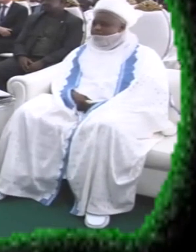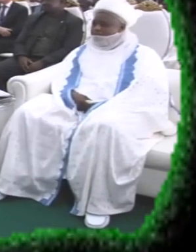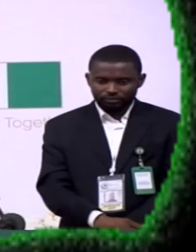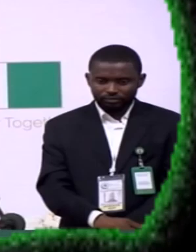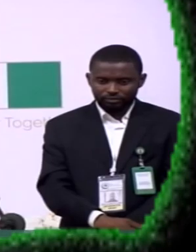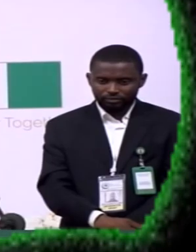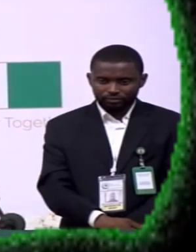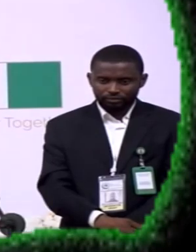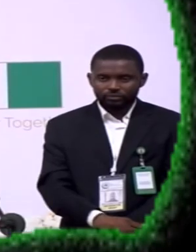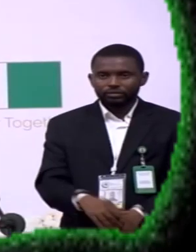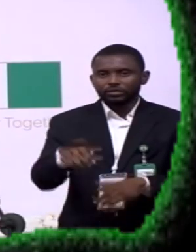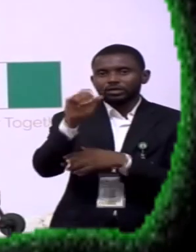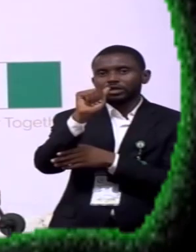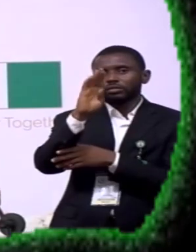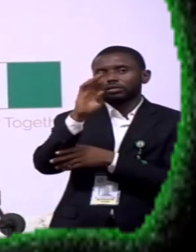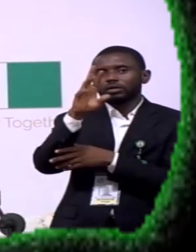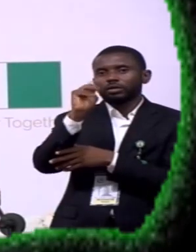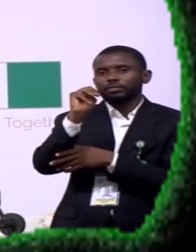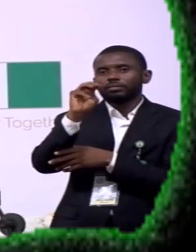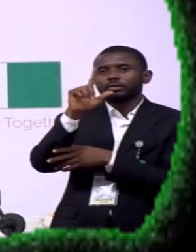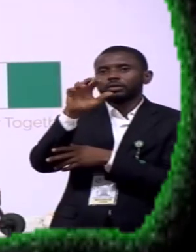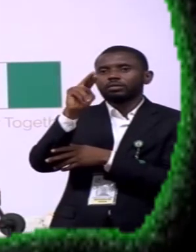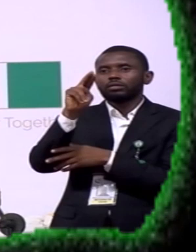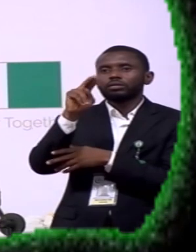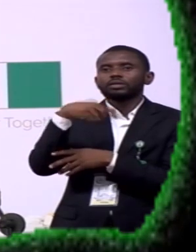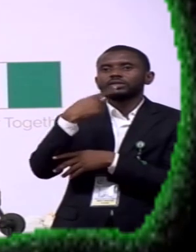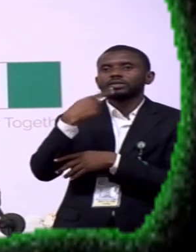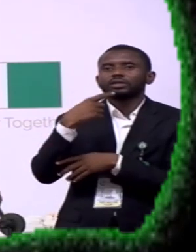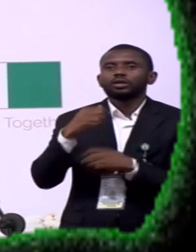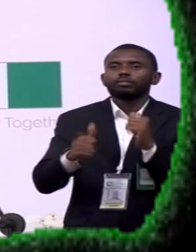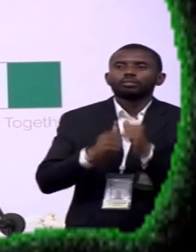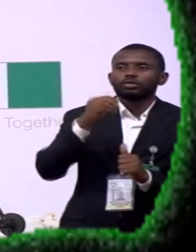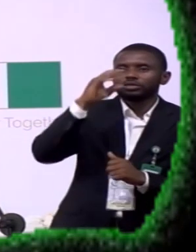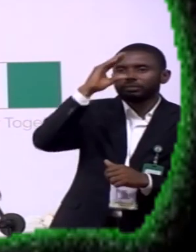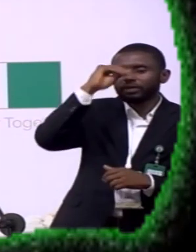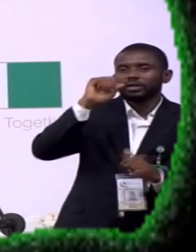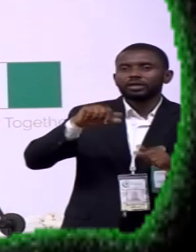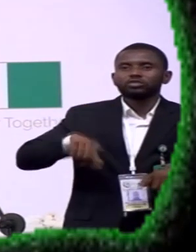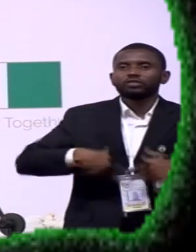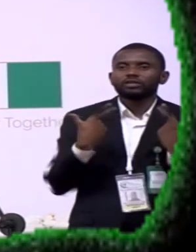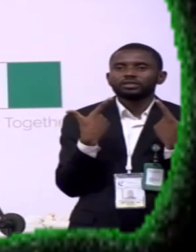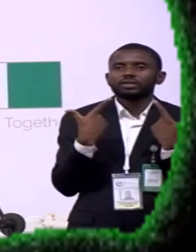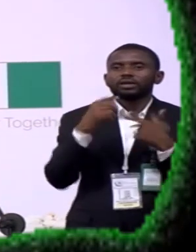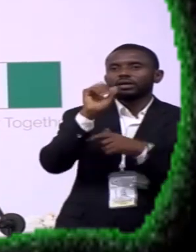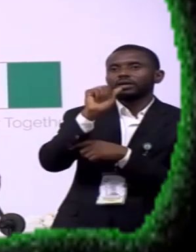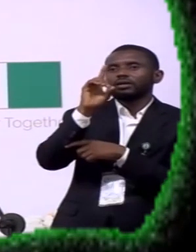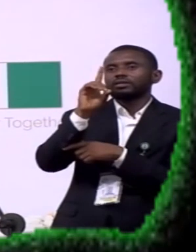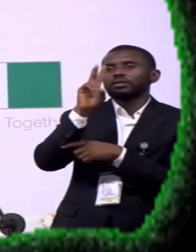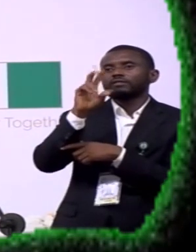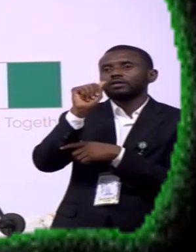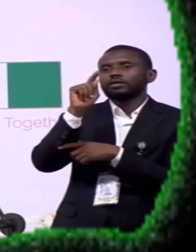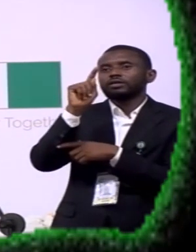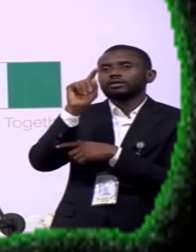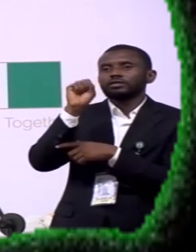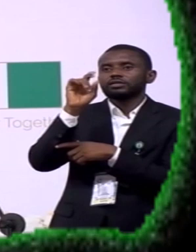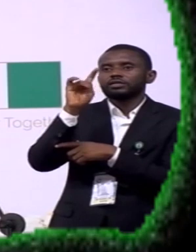Abraham Lincoln said, most men can survive the extremes of adversity, but to test a man's true character, he